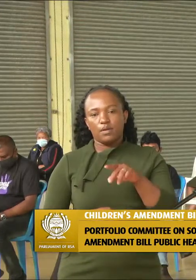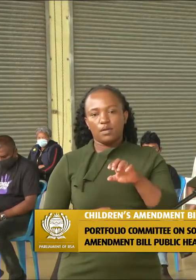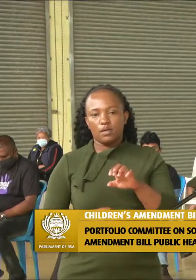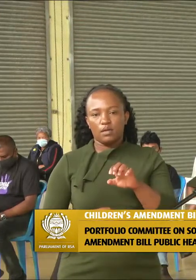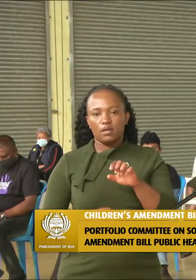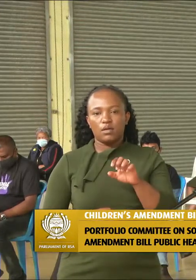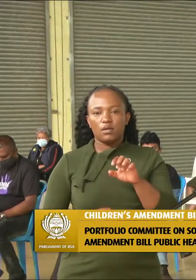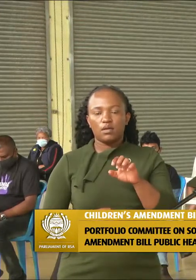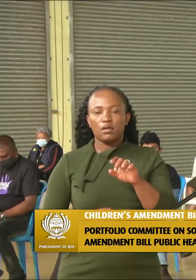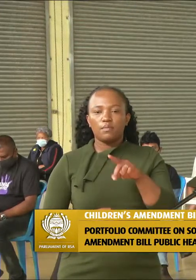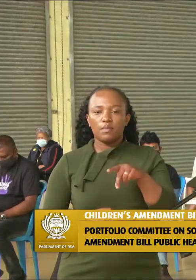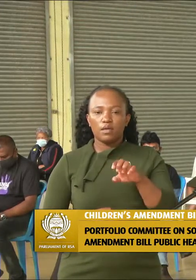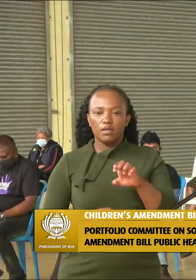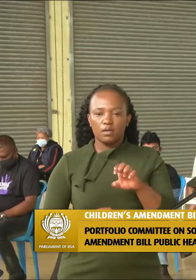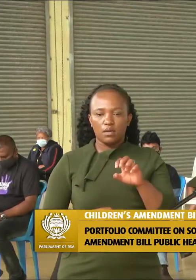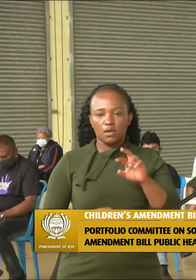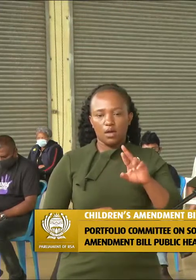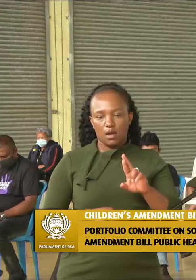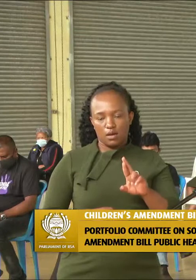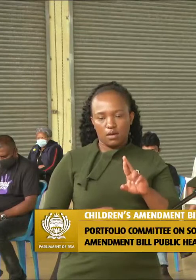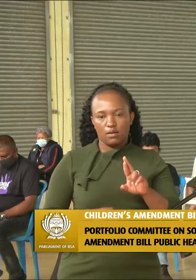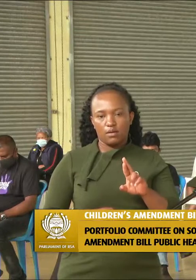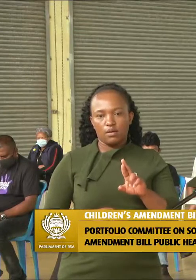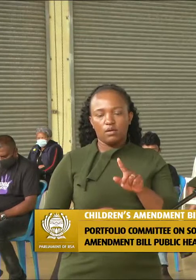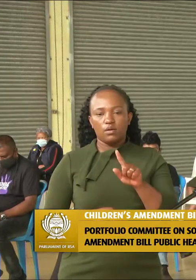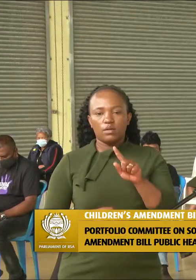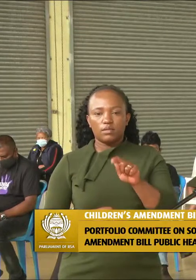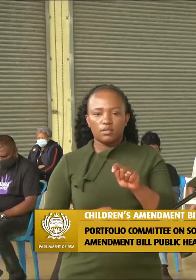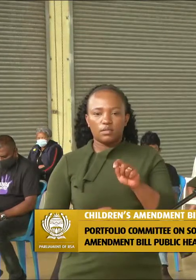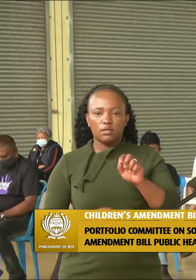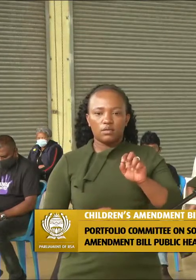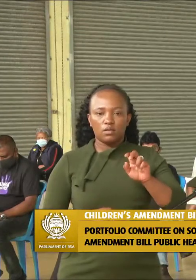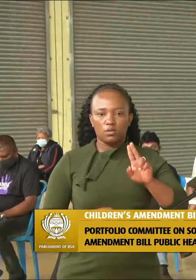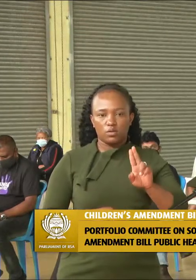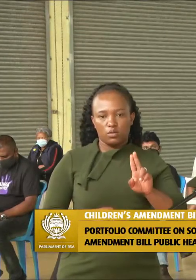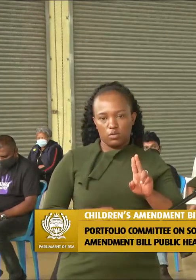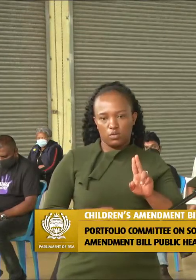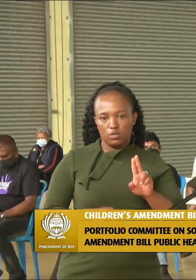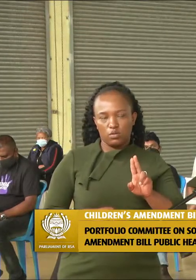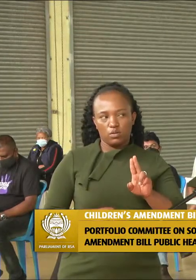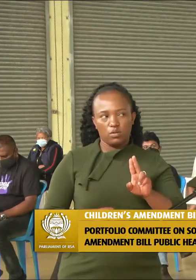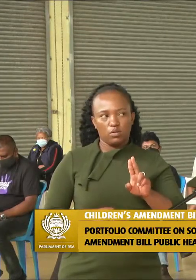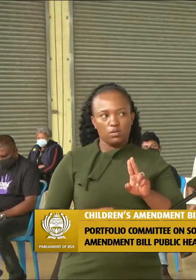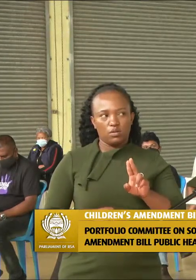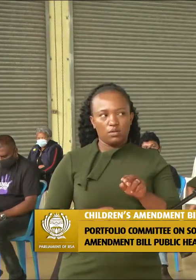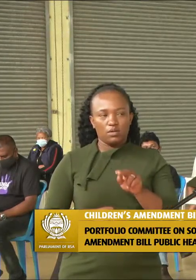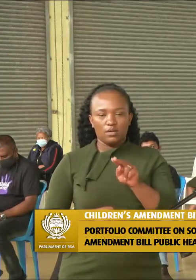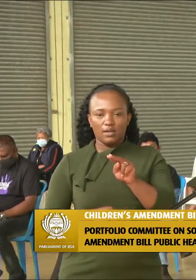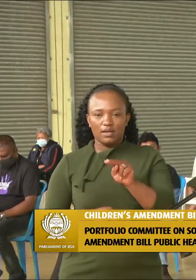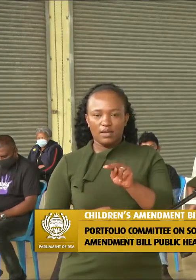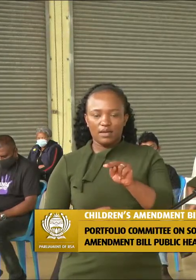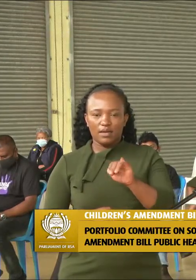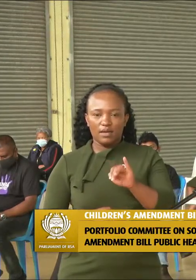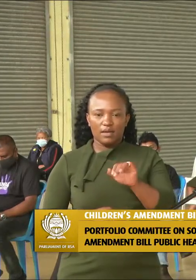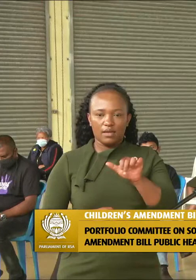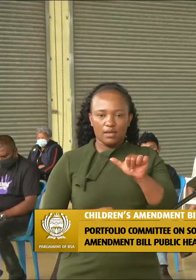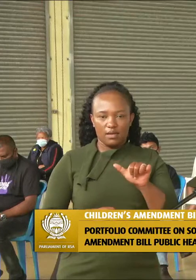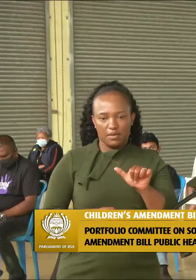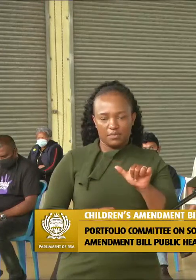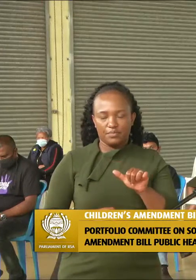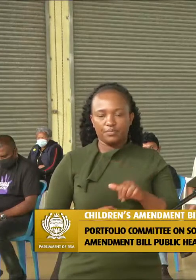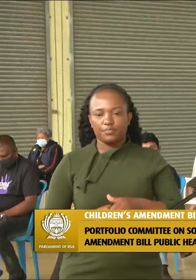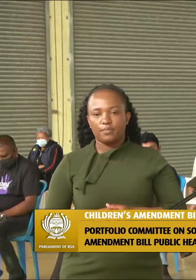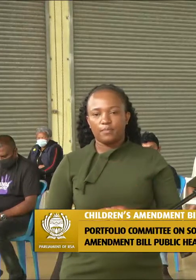PER PER TU TU NIA.